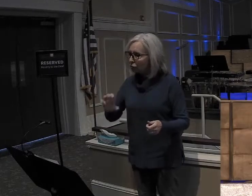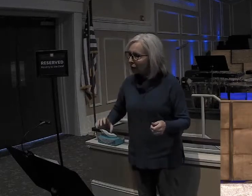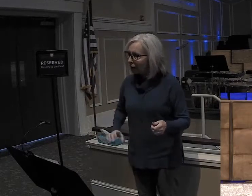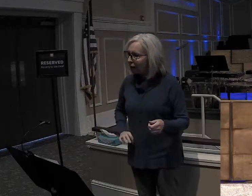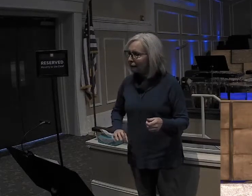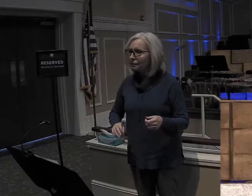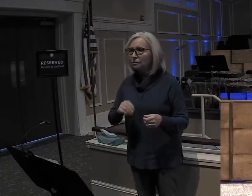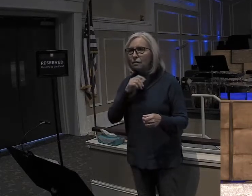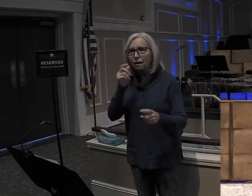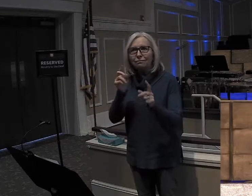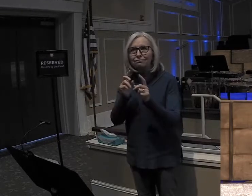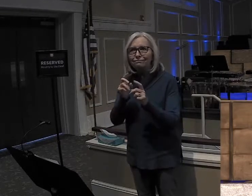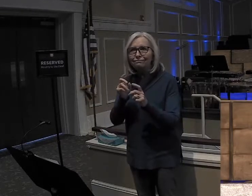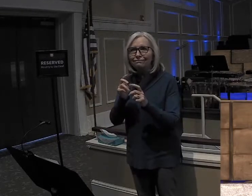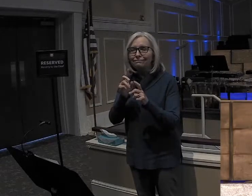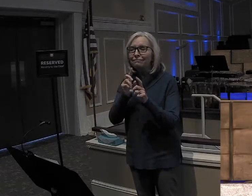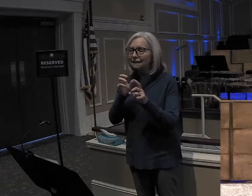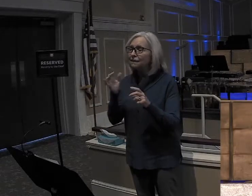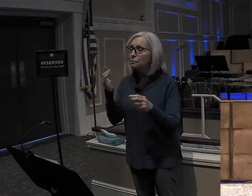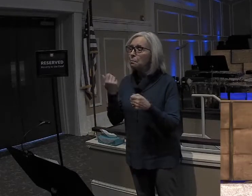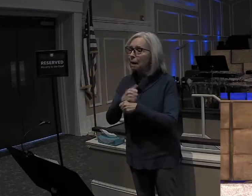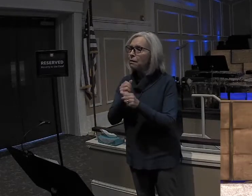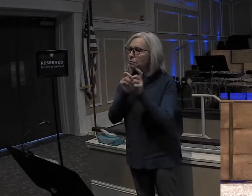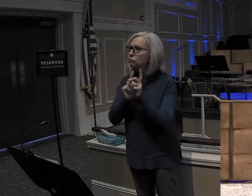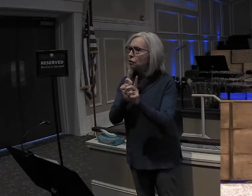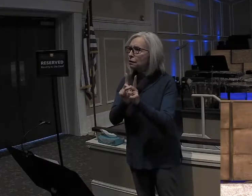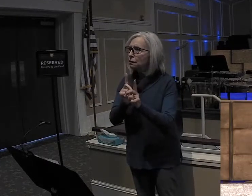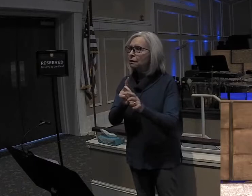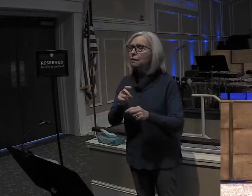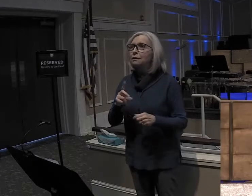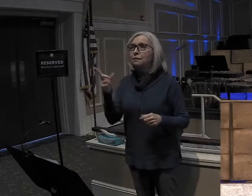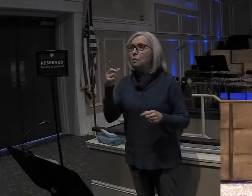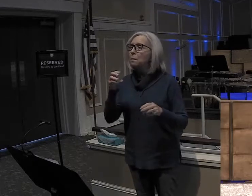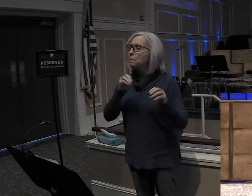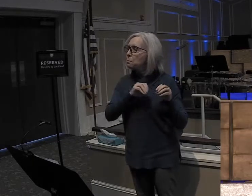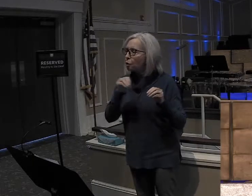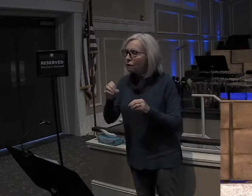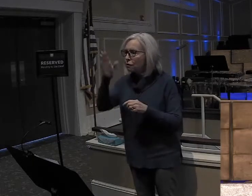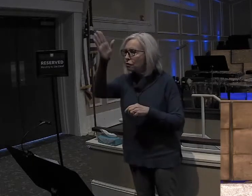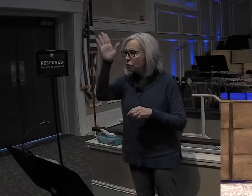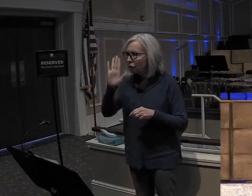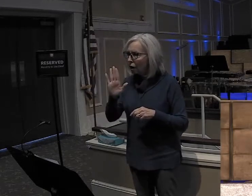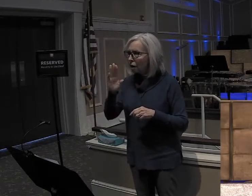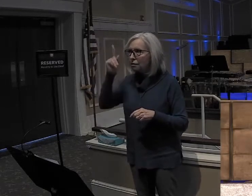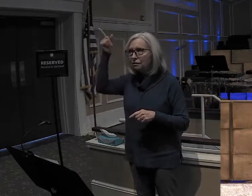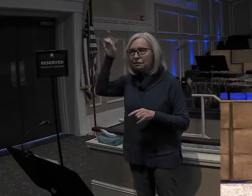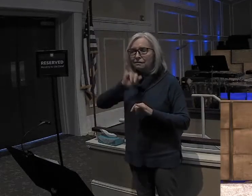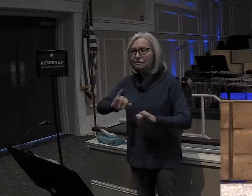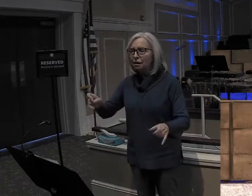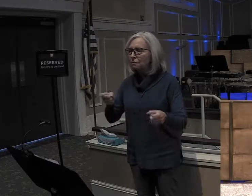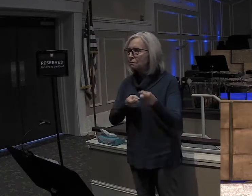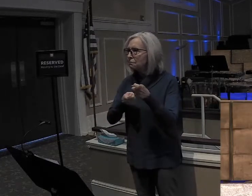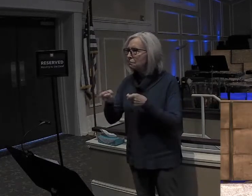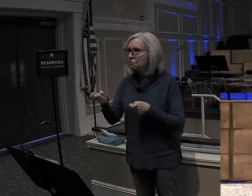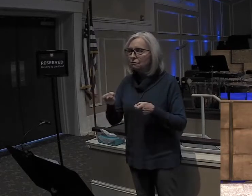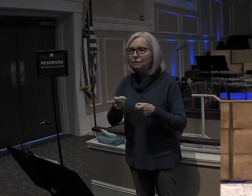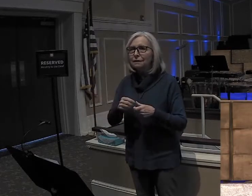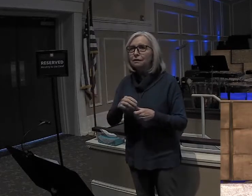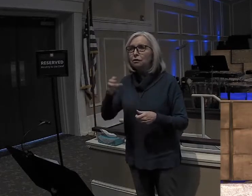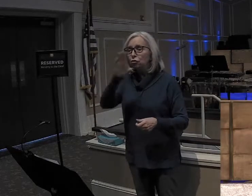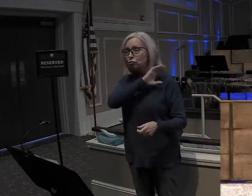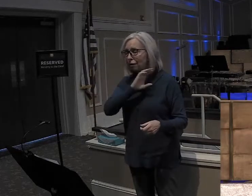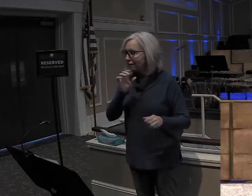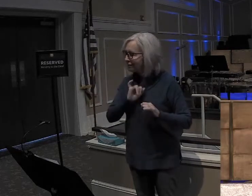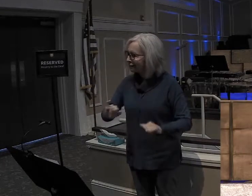not a ministry. This is a movement of God. God is still sovereign. Christ is still